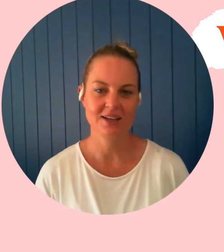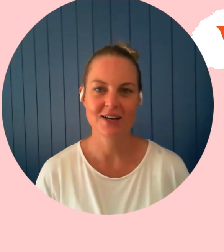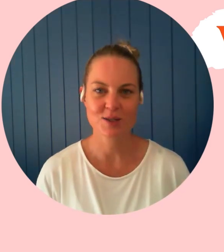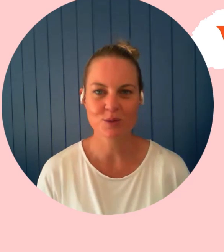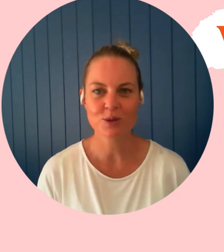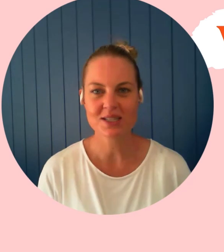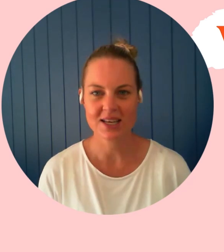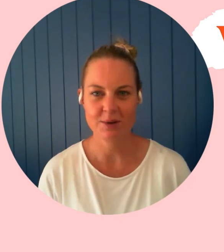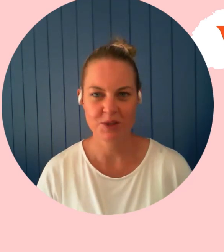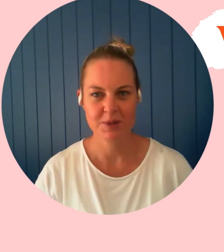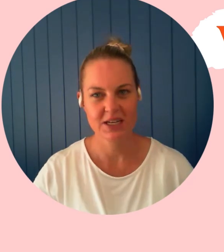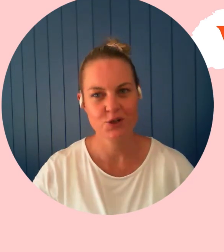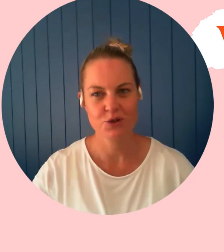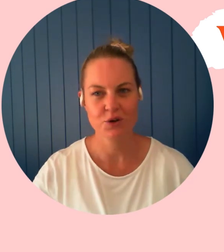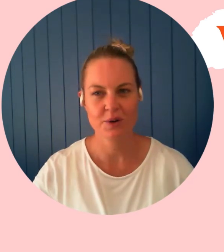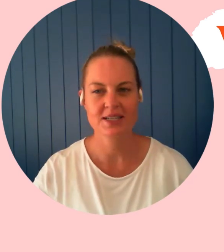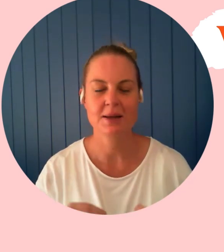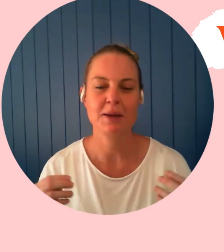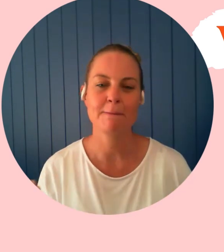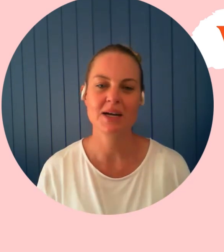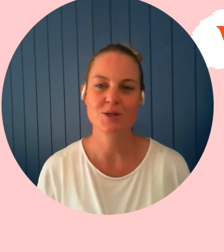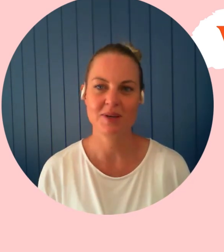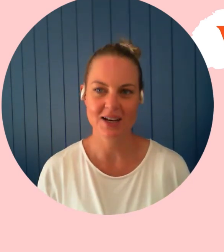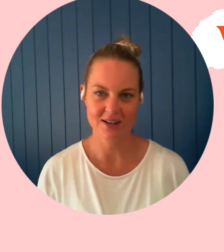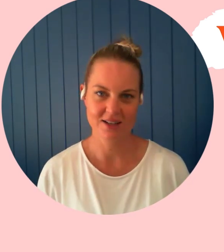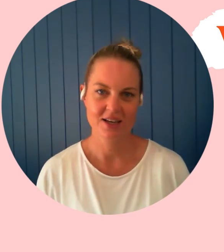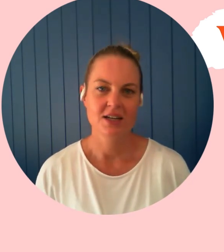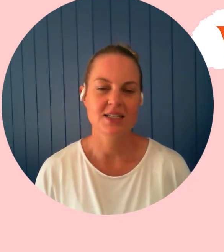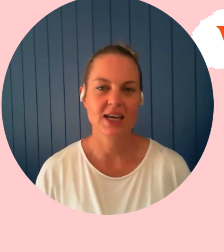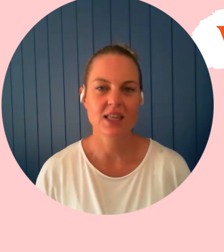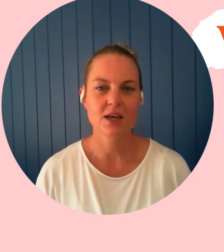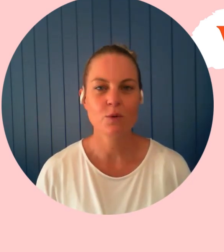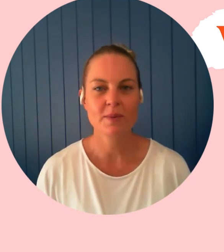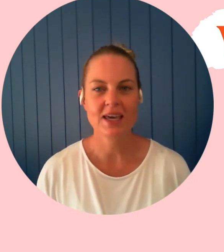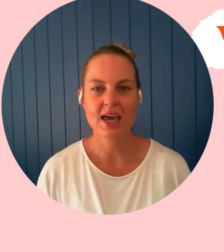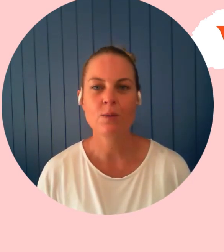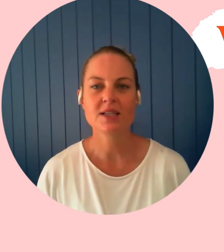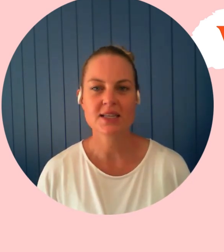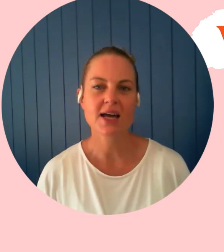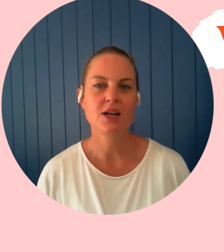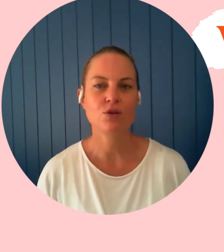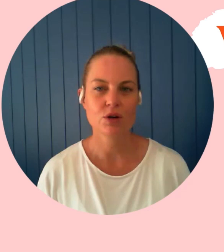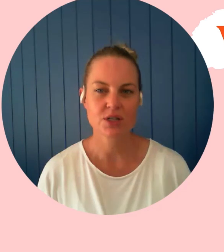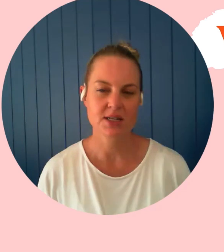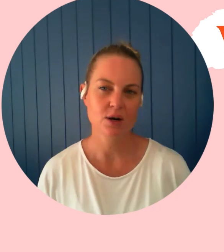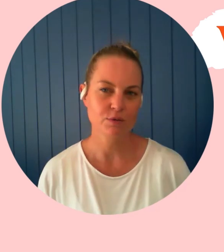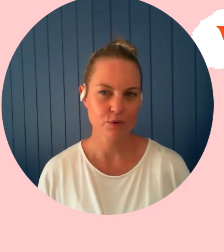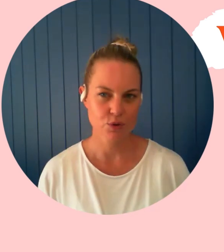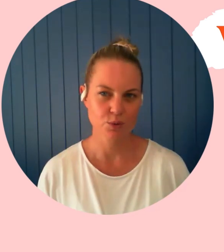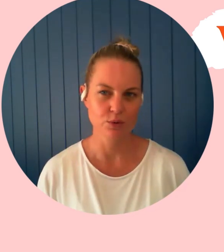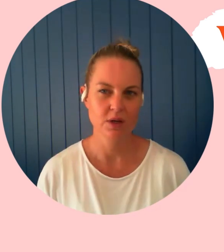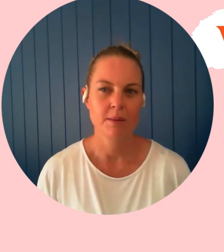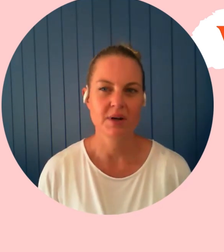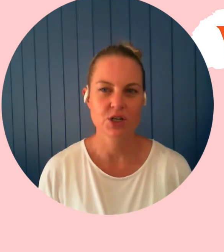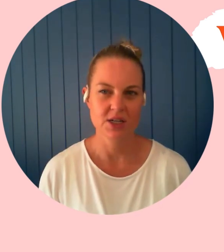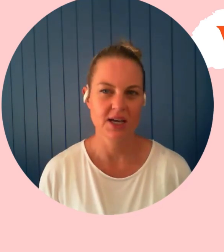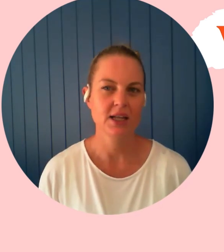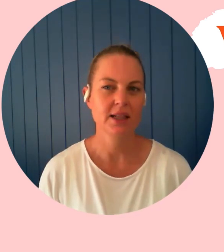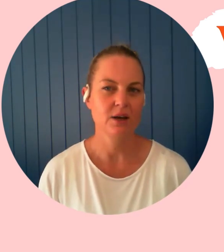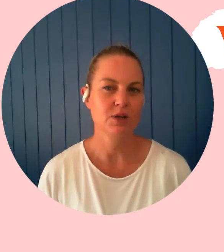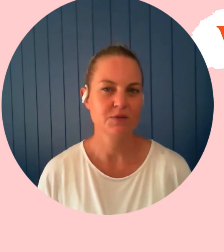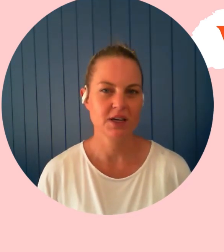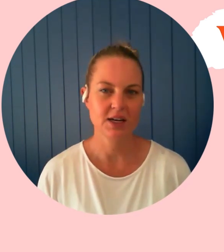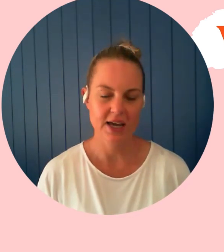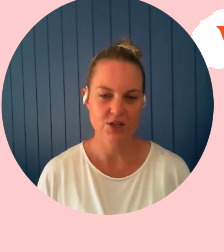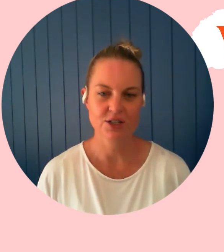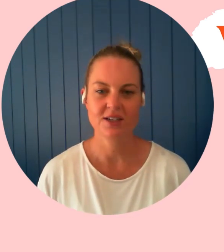beginning, a small seed with the potential to grow into something much bigger. Together, we'll make keyword signing not just a helpful tool, but a shared